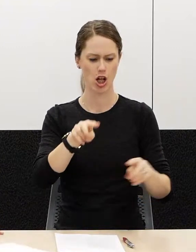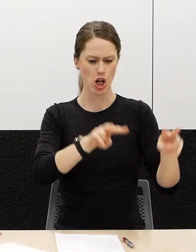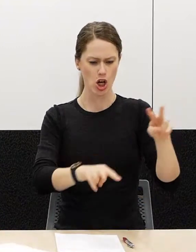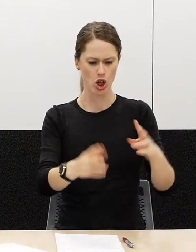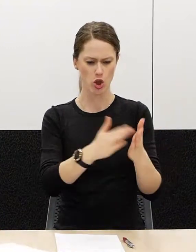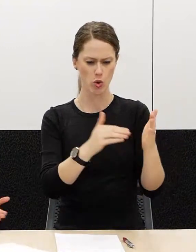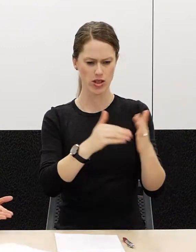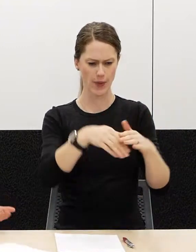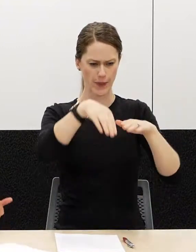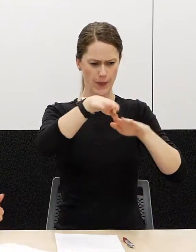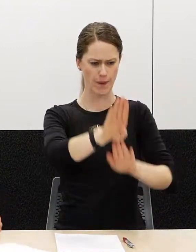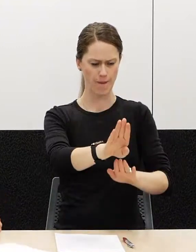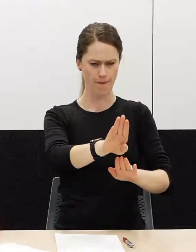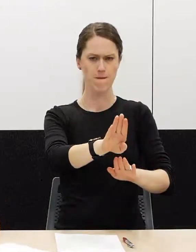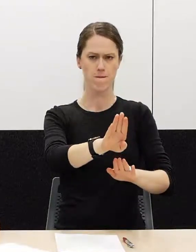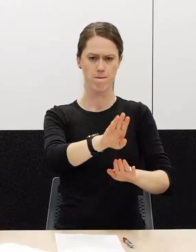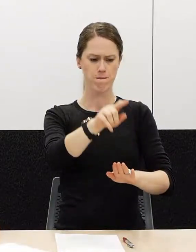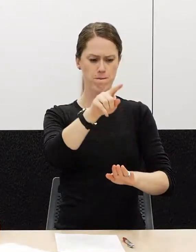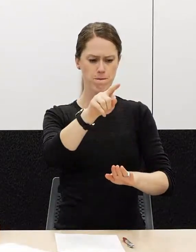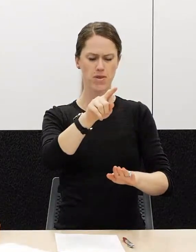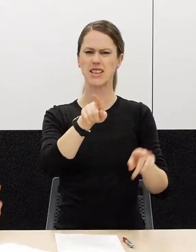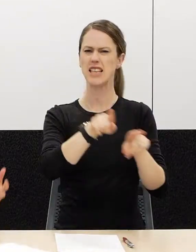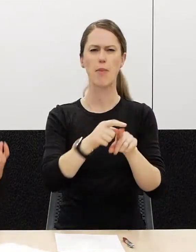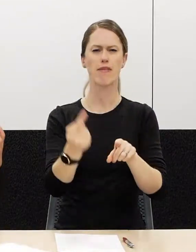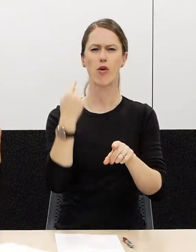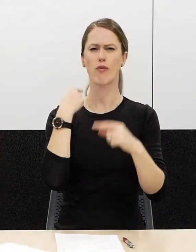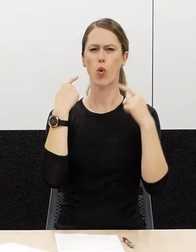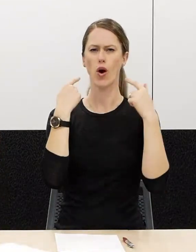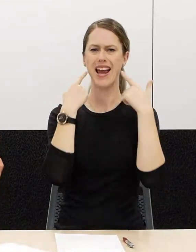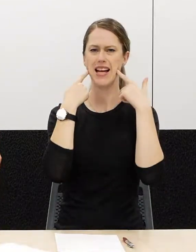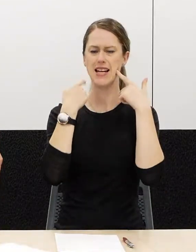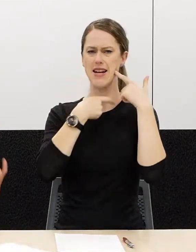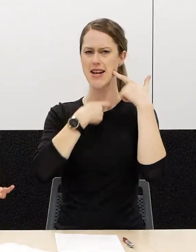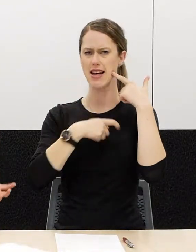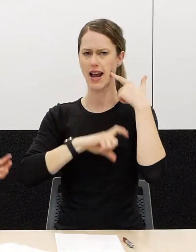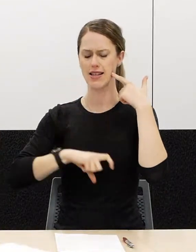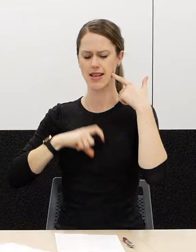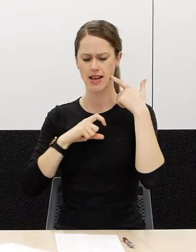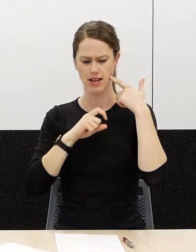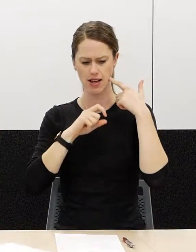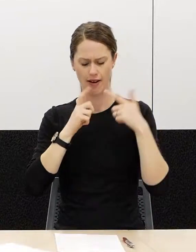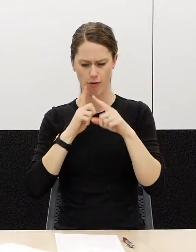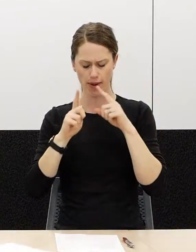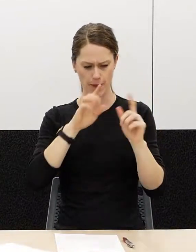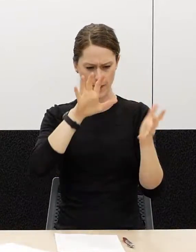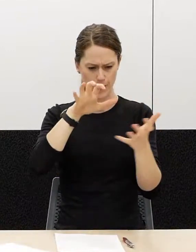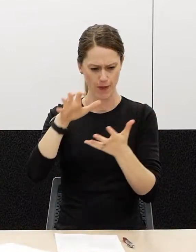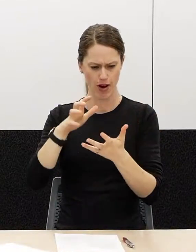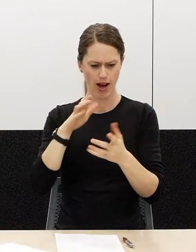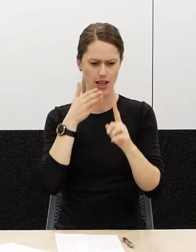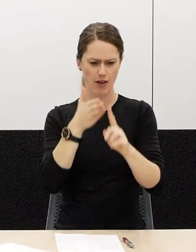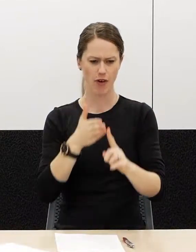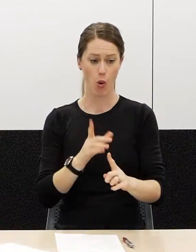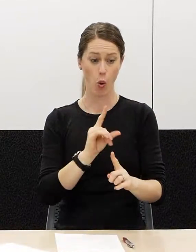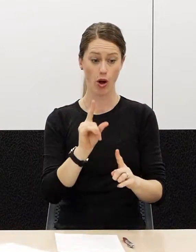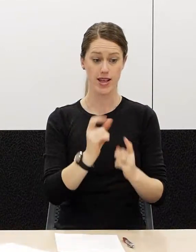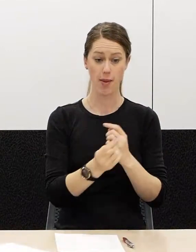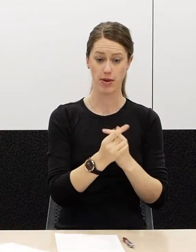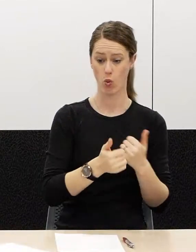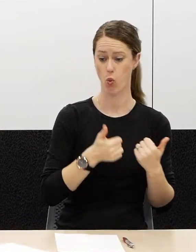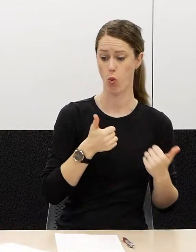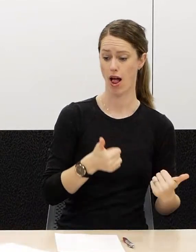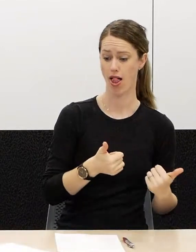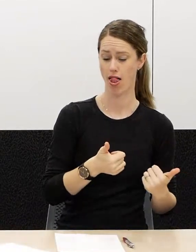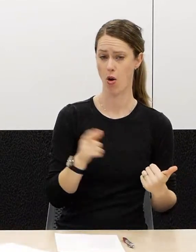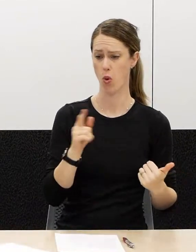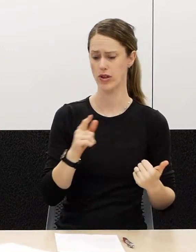doing. Exactly as I just said for the head and neck cancers, we're wanting to collect information to identify what we're doing well, what we're not doing